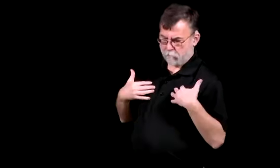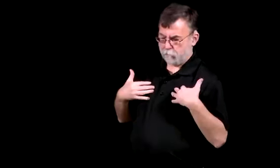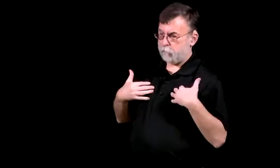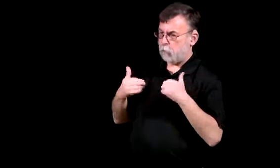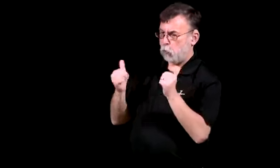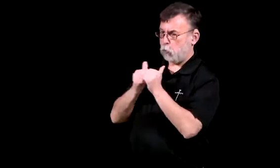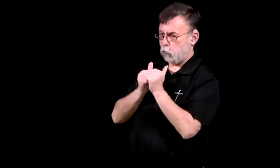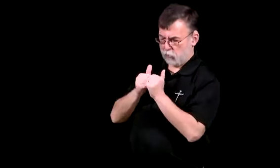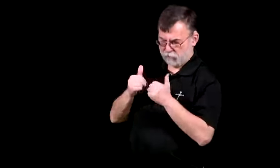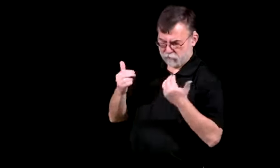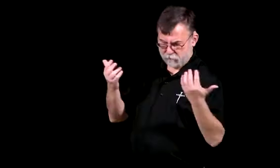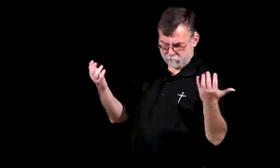life?